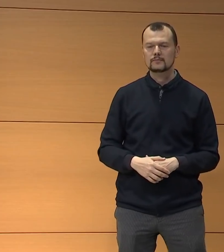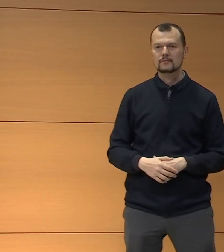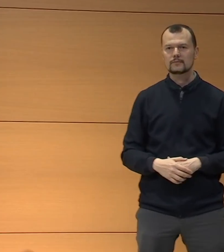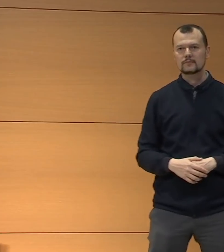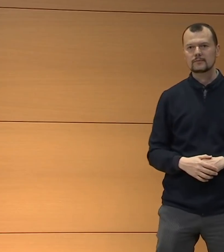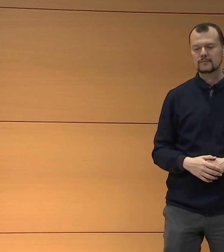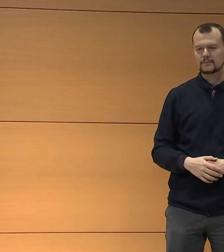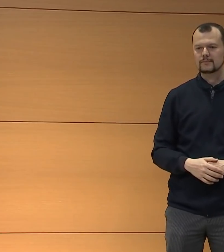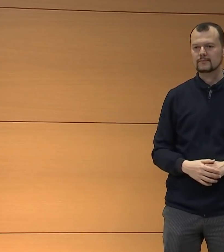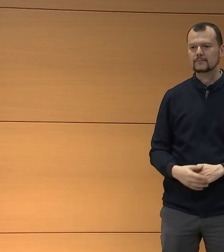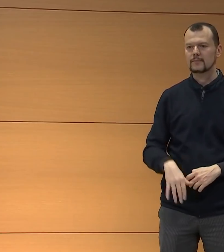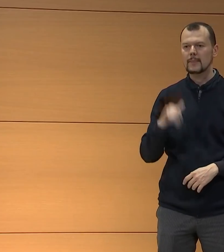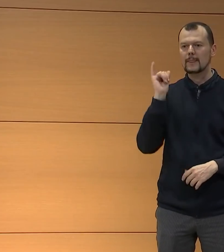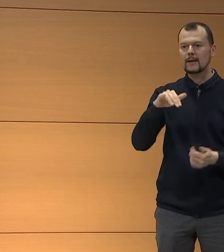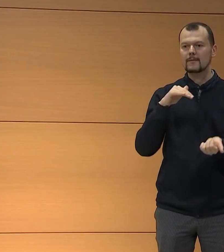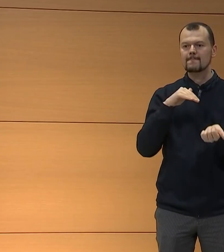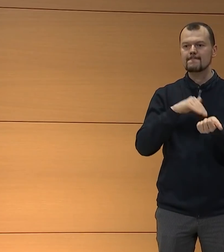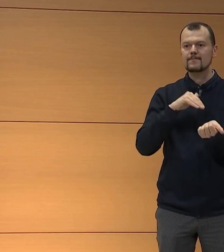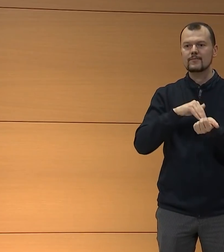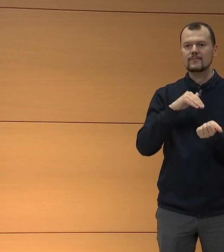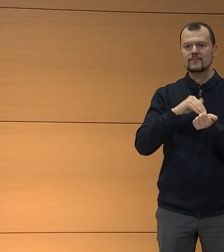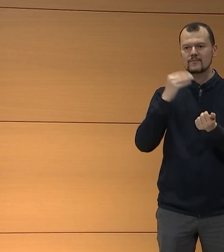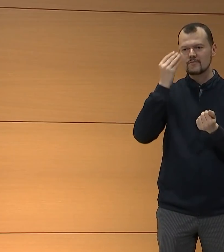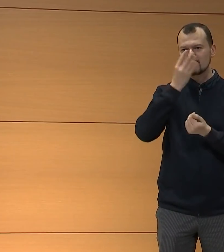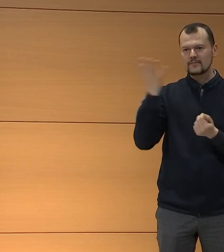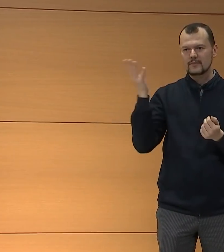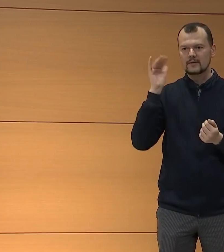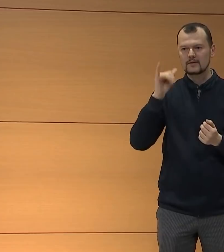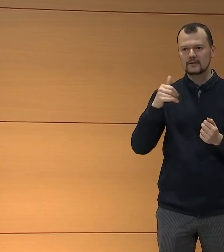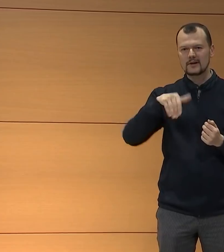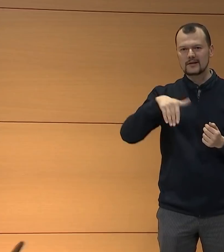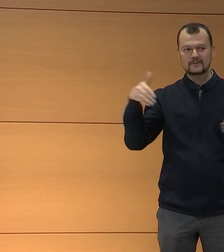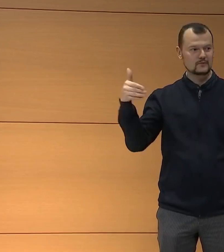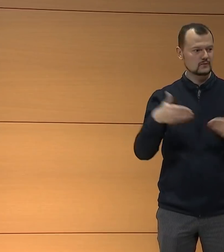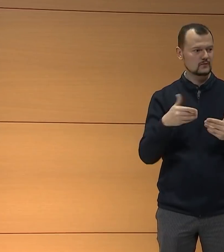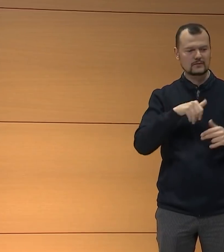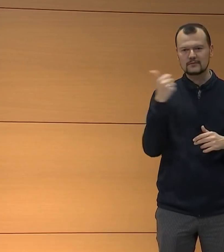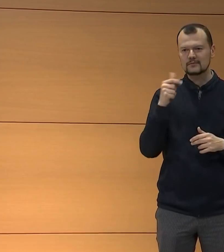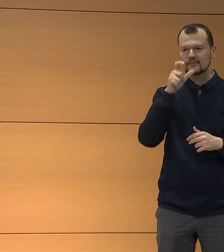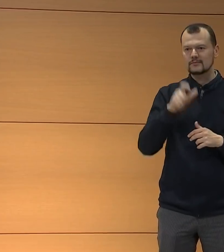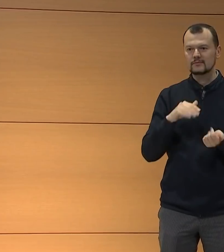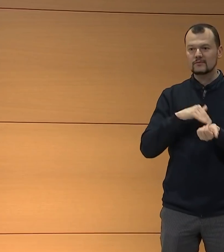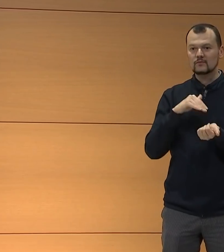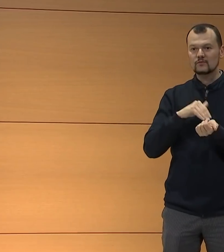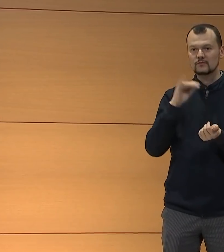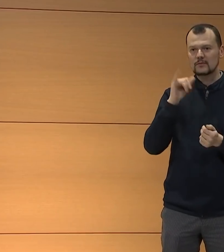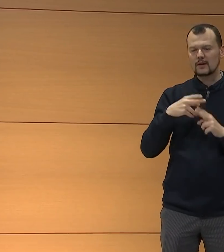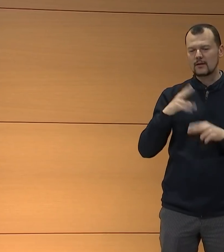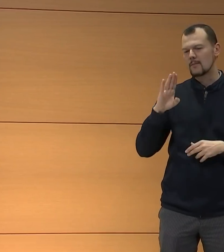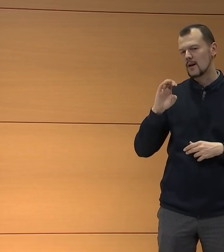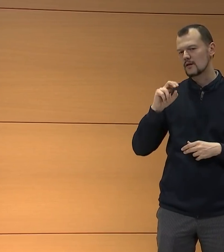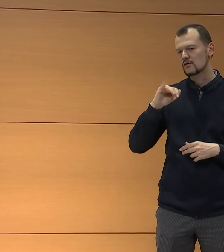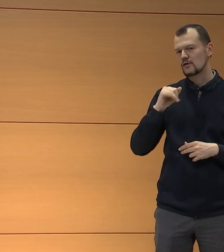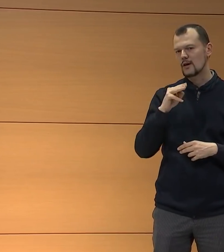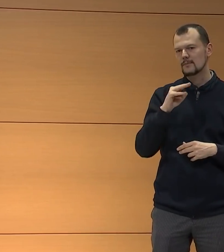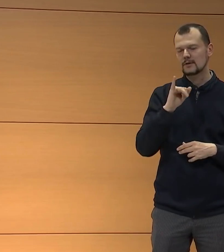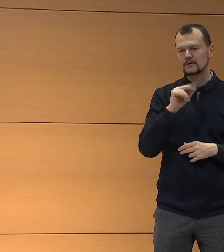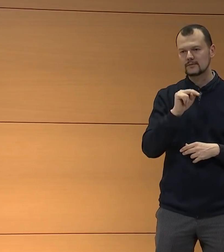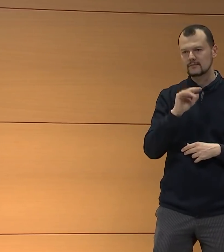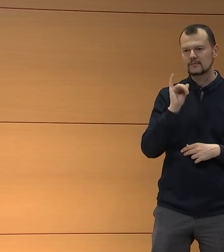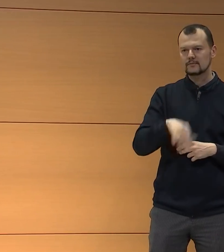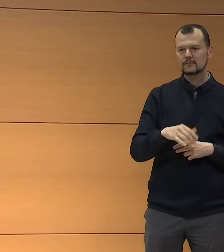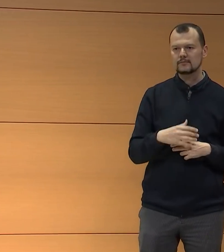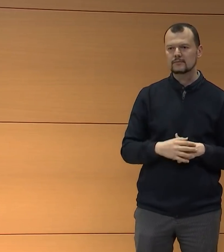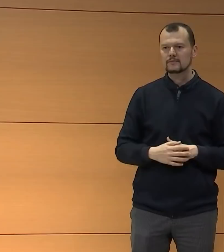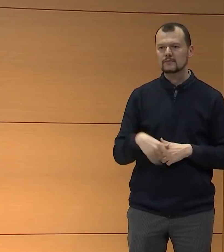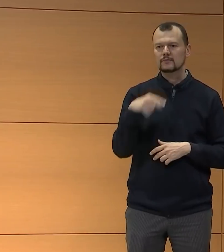Dr. Benjamin Schwartz, who is medical epidemiologist and division director for epidemiology and population health at the